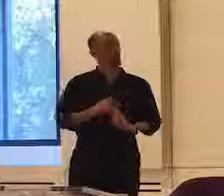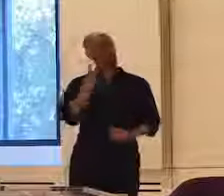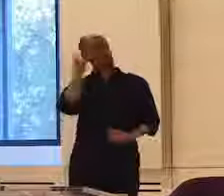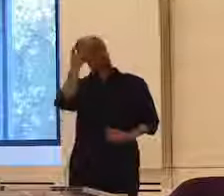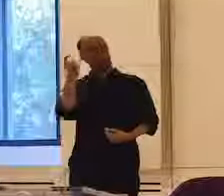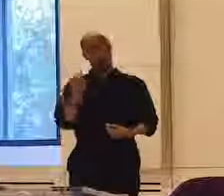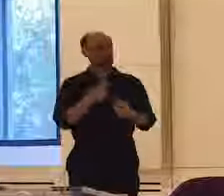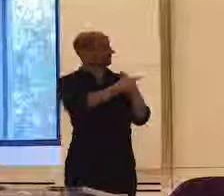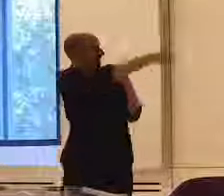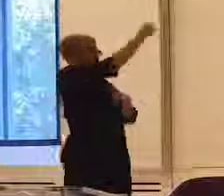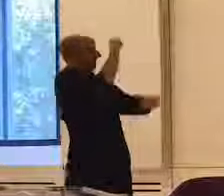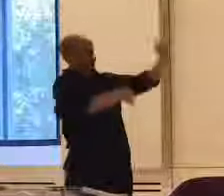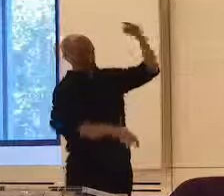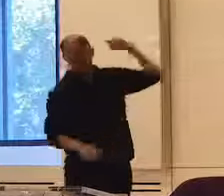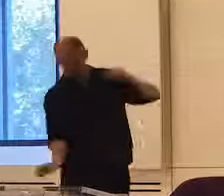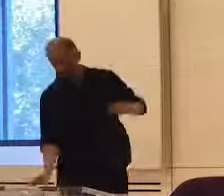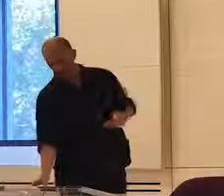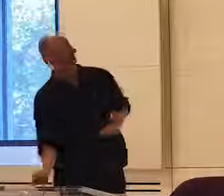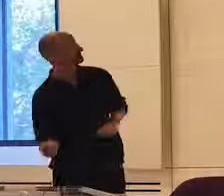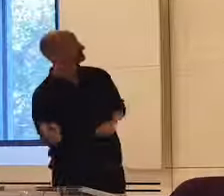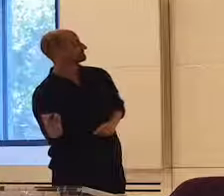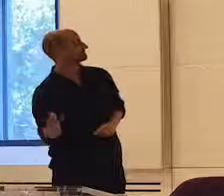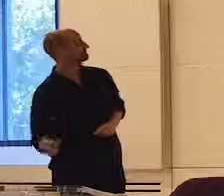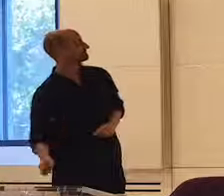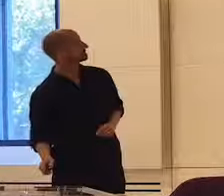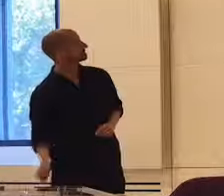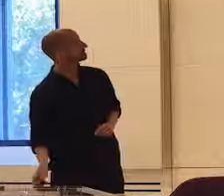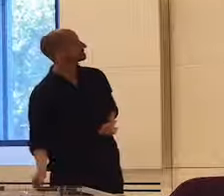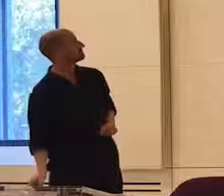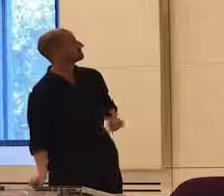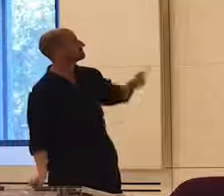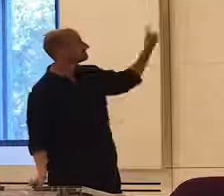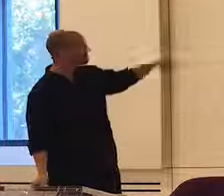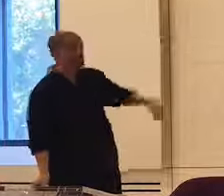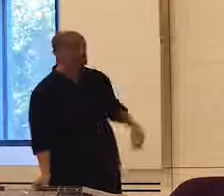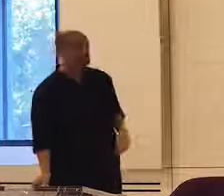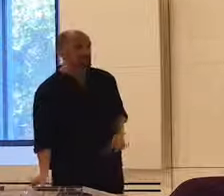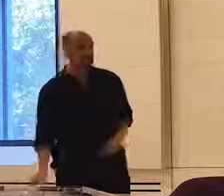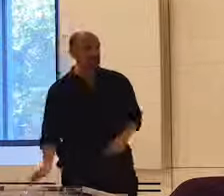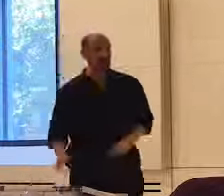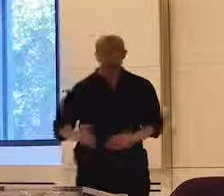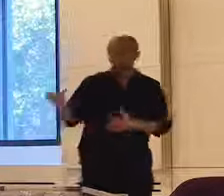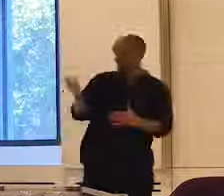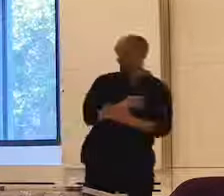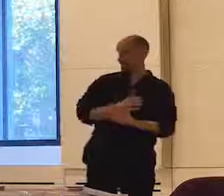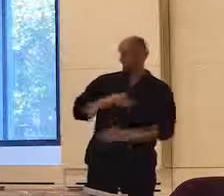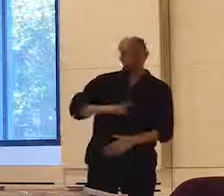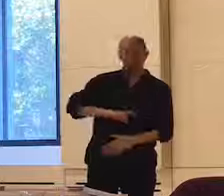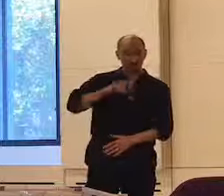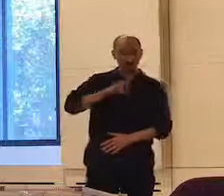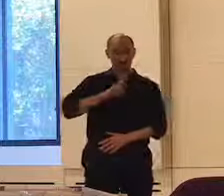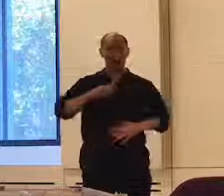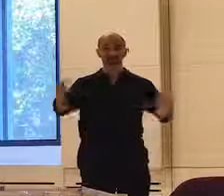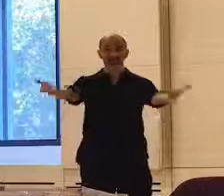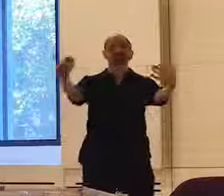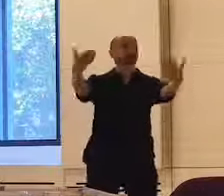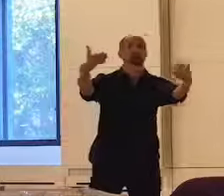So, in my view, I feel we need to go back and do it upside down. The first thing is to